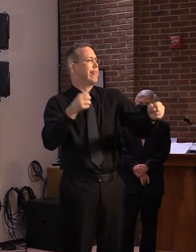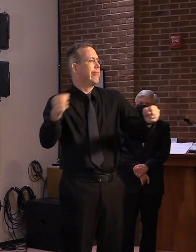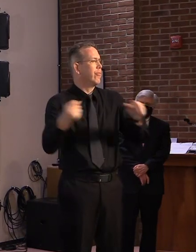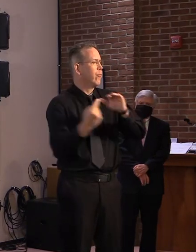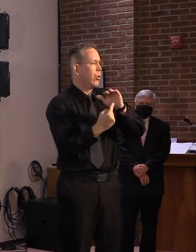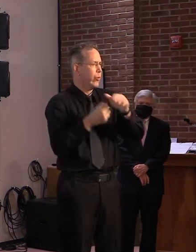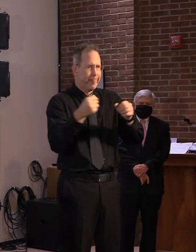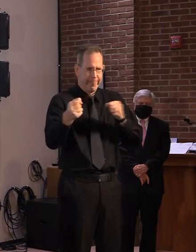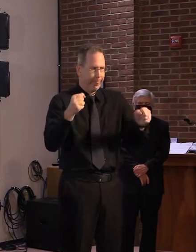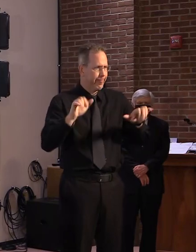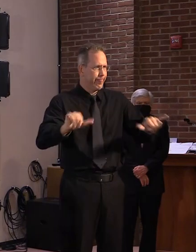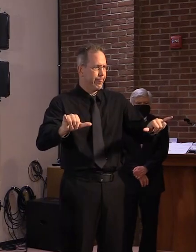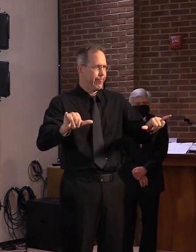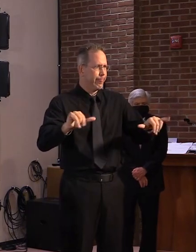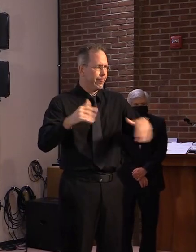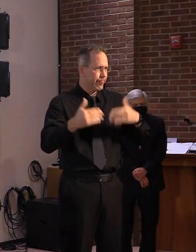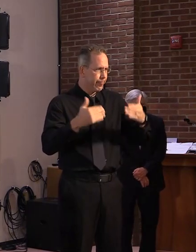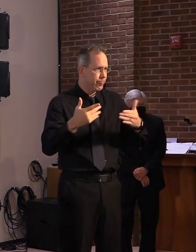Okay, thank you.